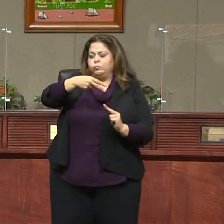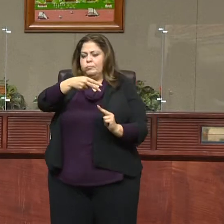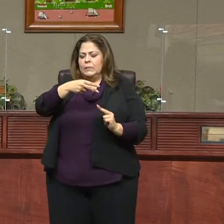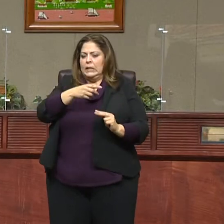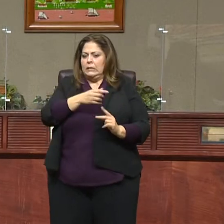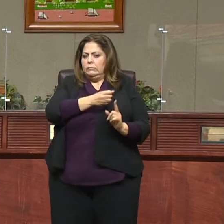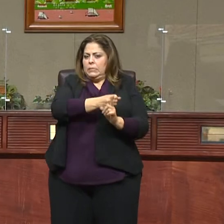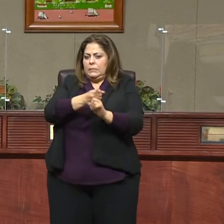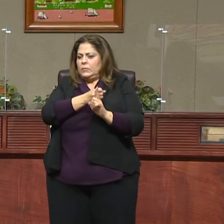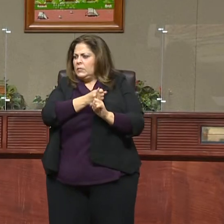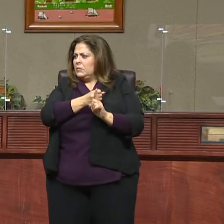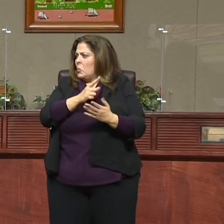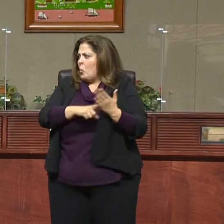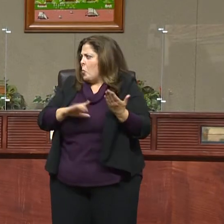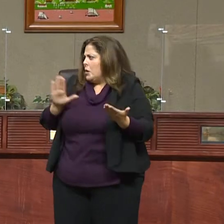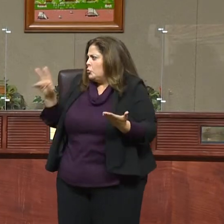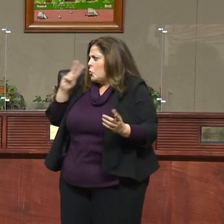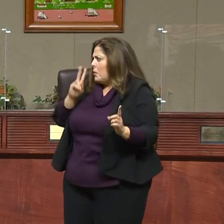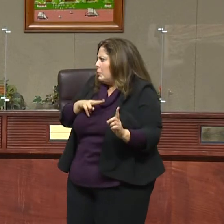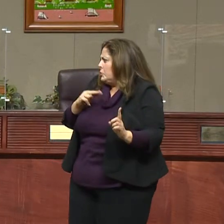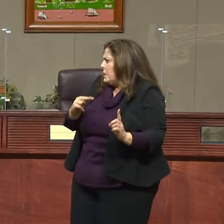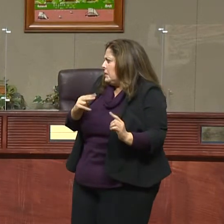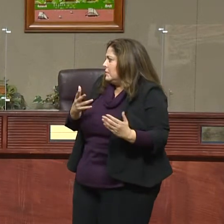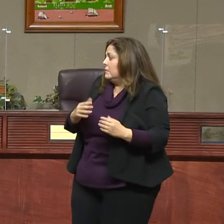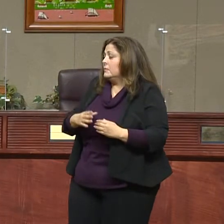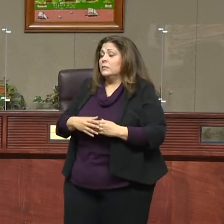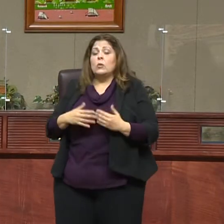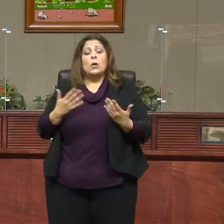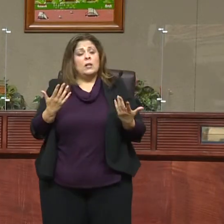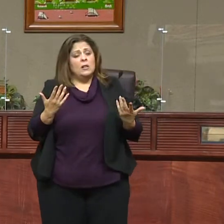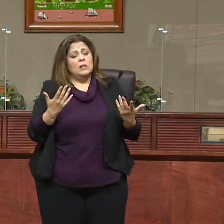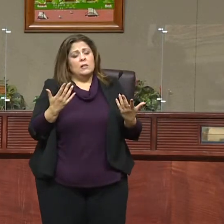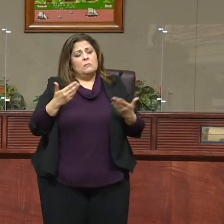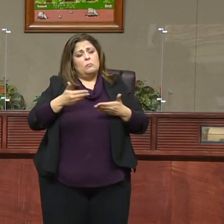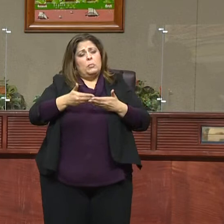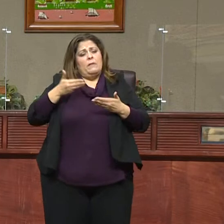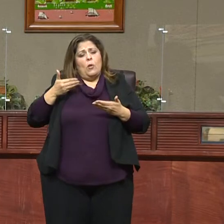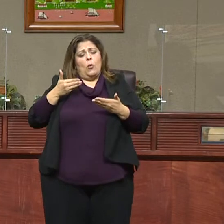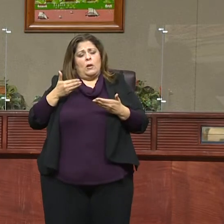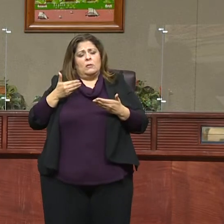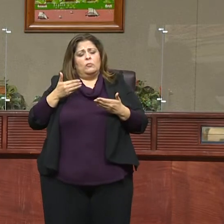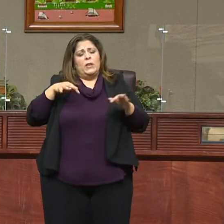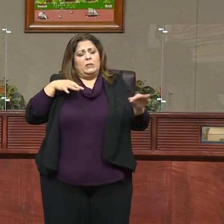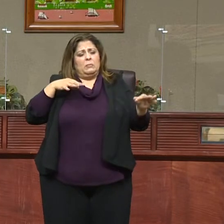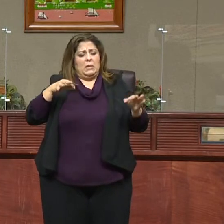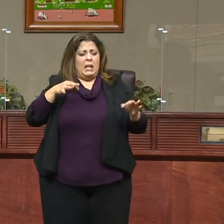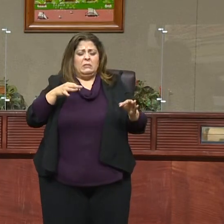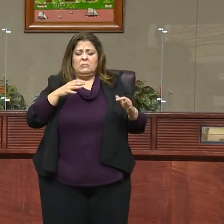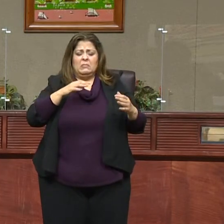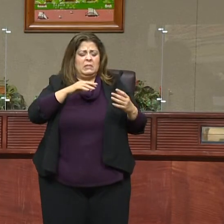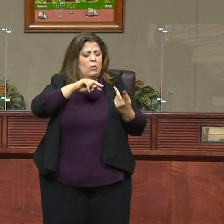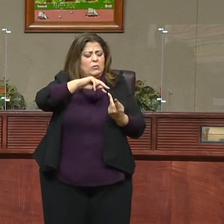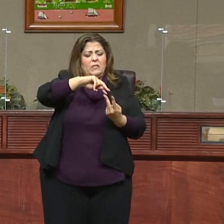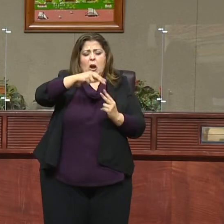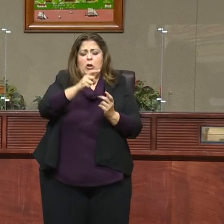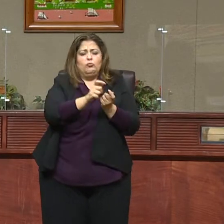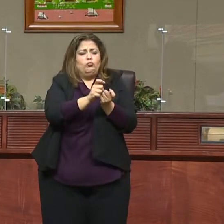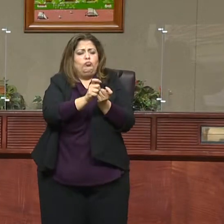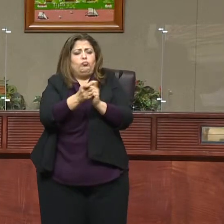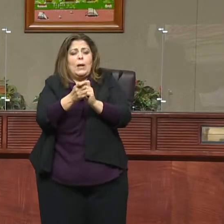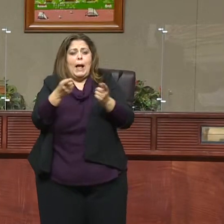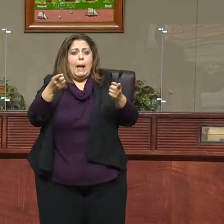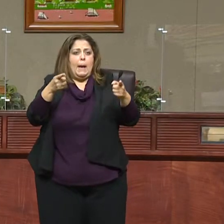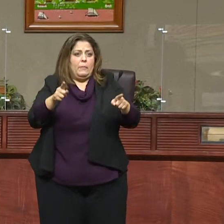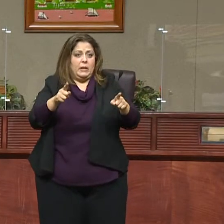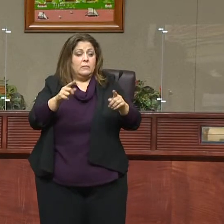So I think we've had these discussions before about how the variants, mutations occur. So, an infection, a